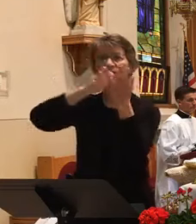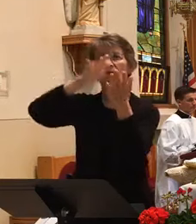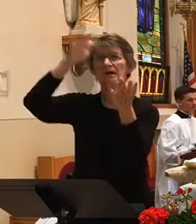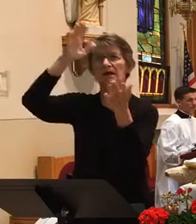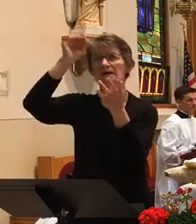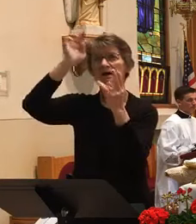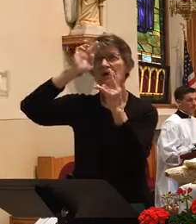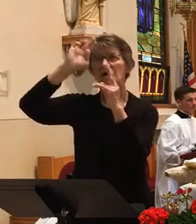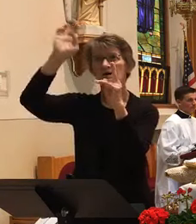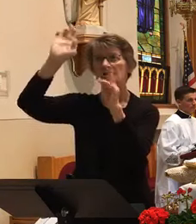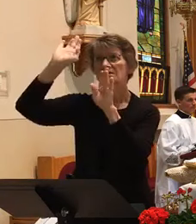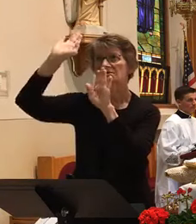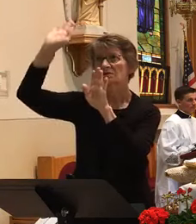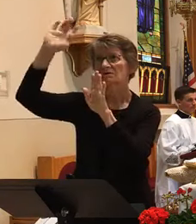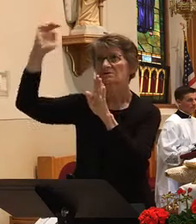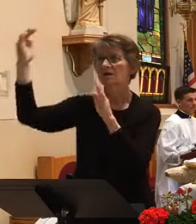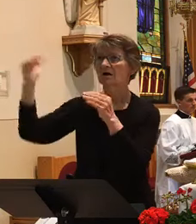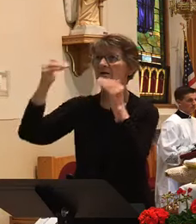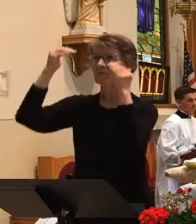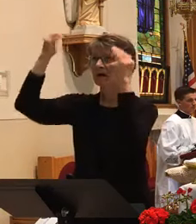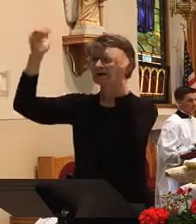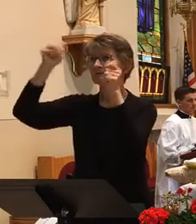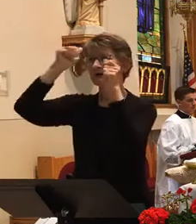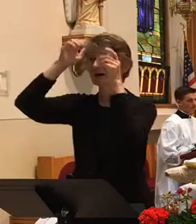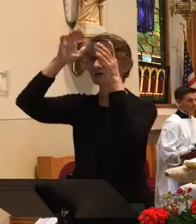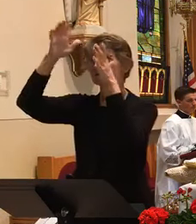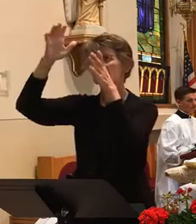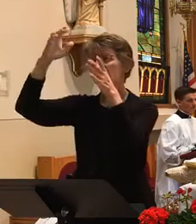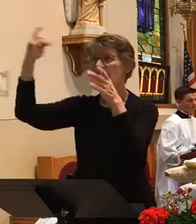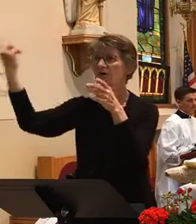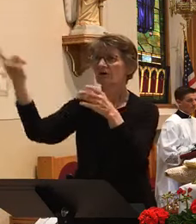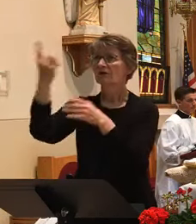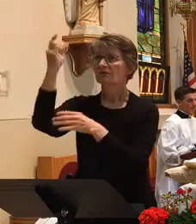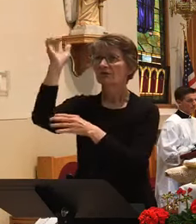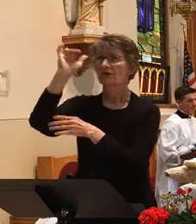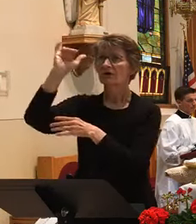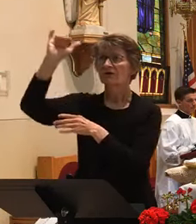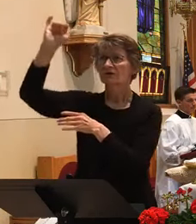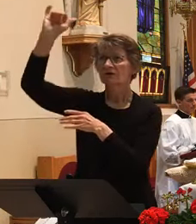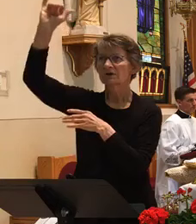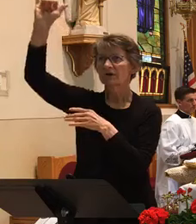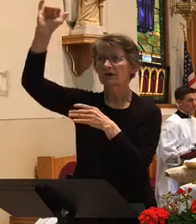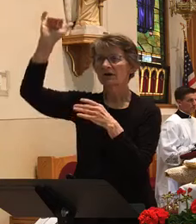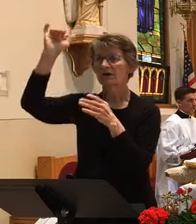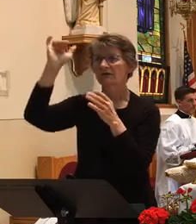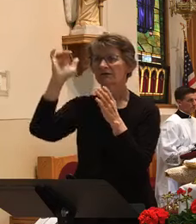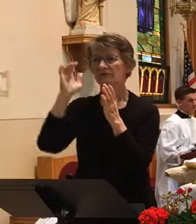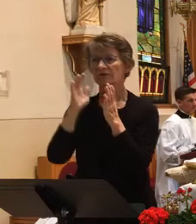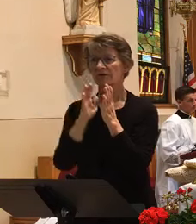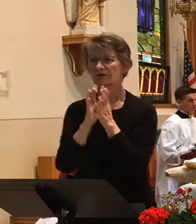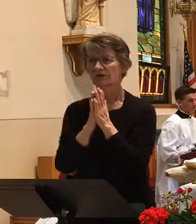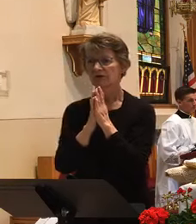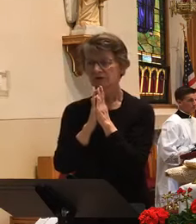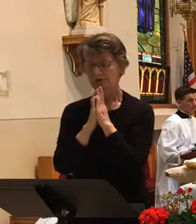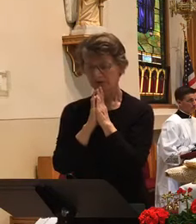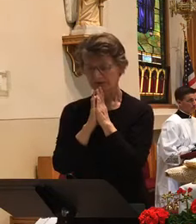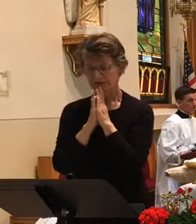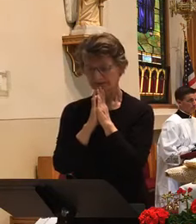all glory and honor is yours, almighty Father, forever and